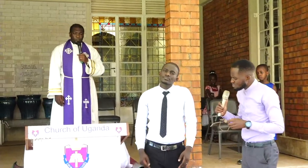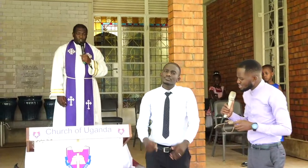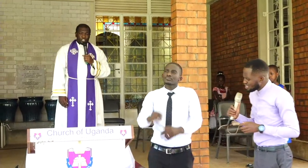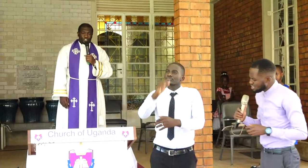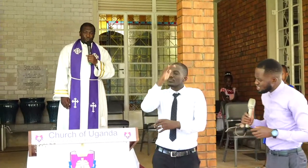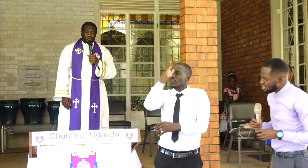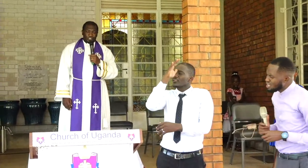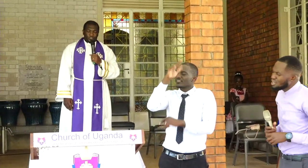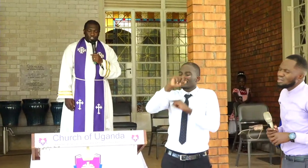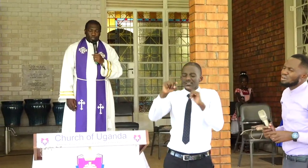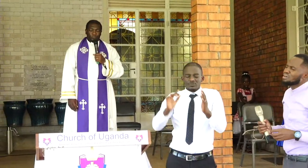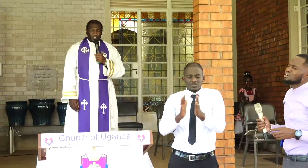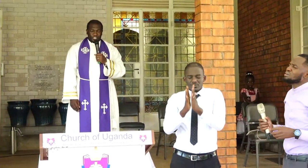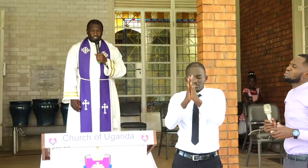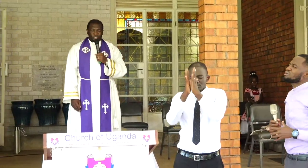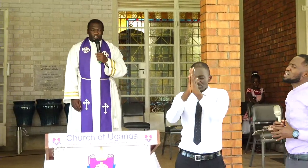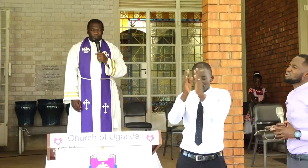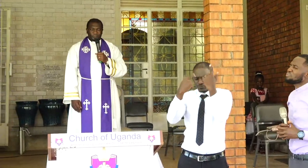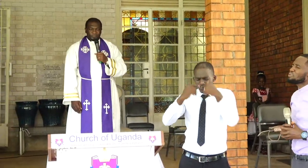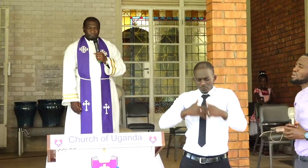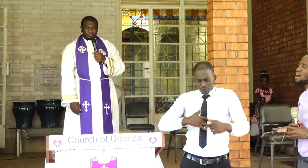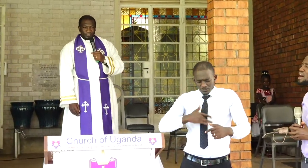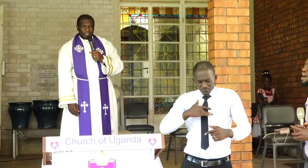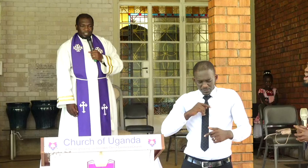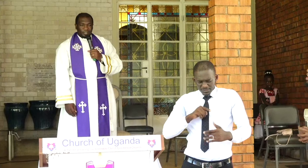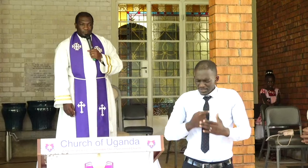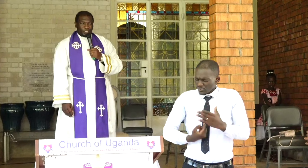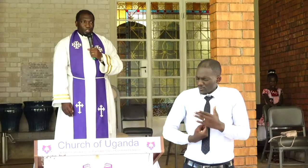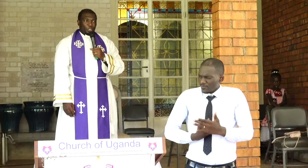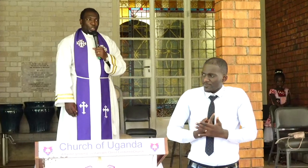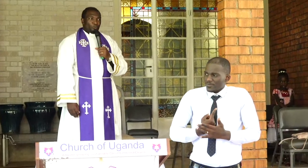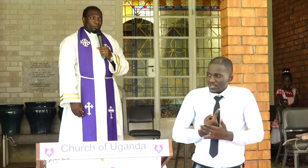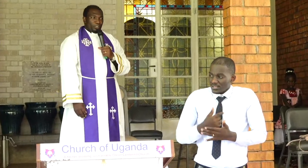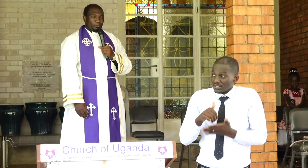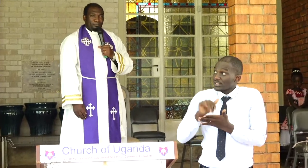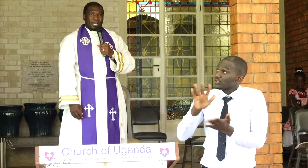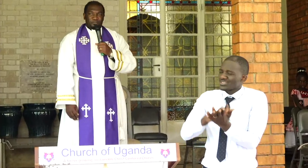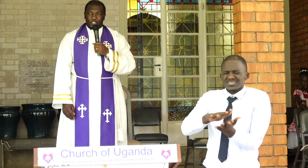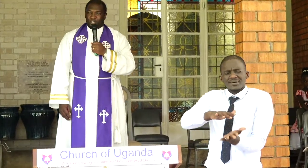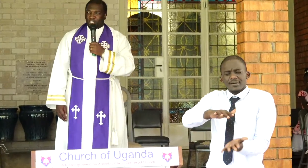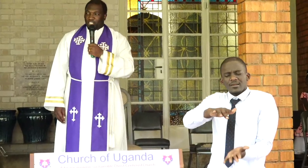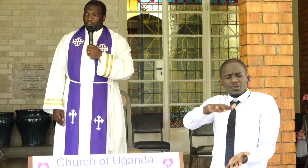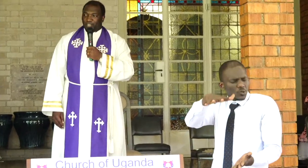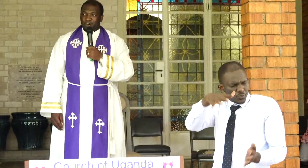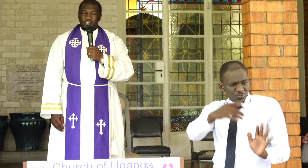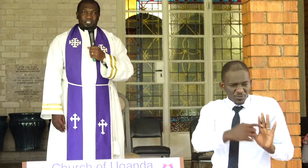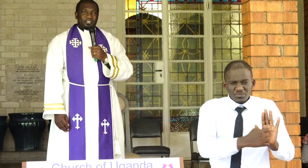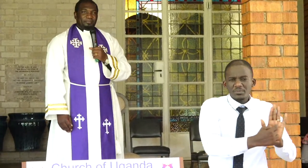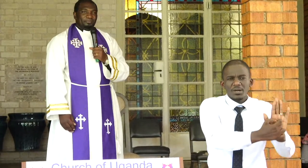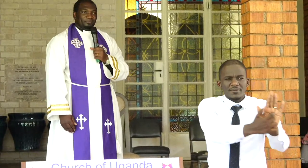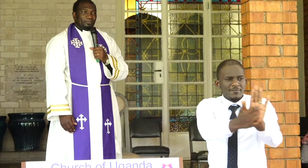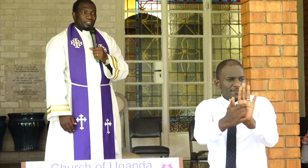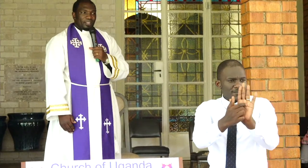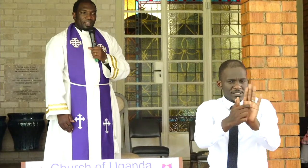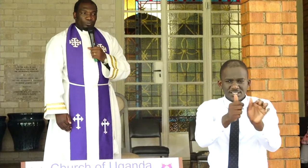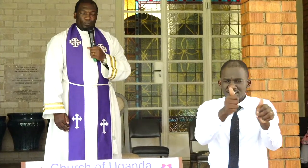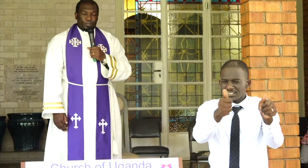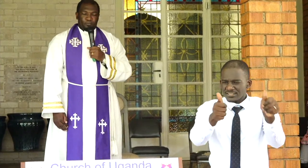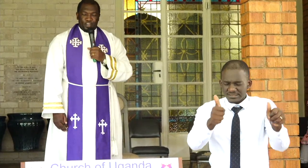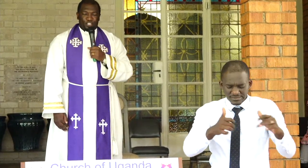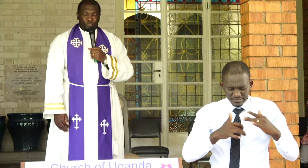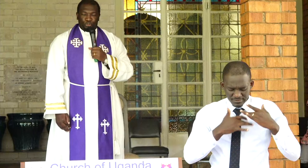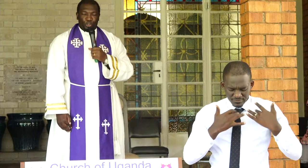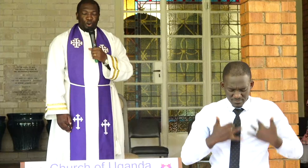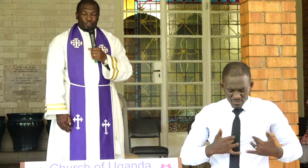When we praise you, we feel this confidence that your glory will be manifested in every heart. When